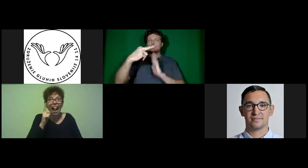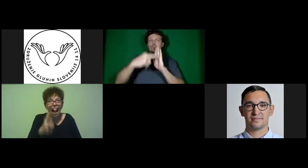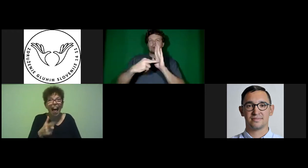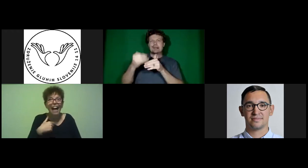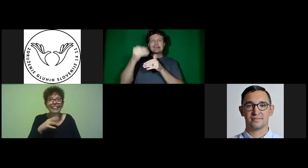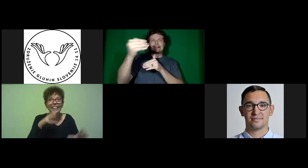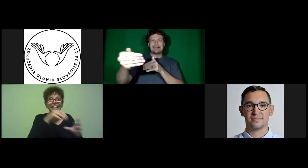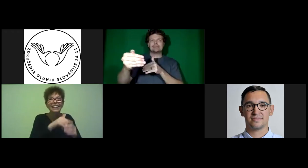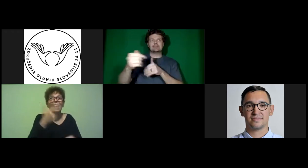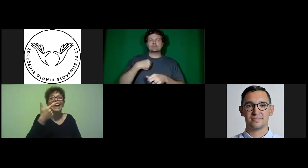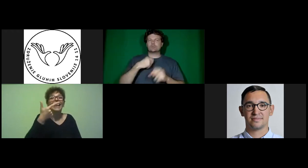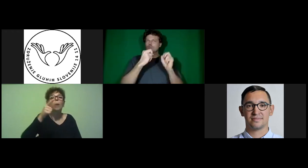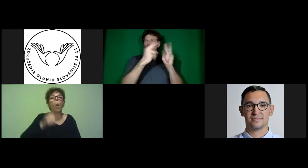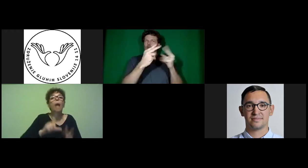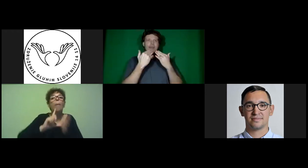best.